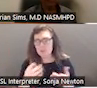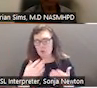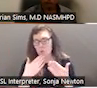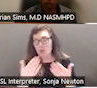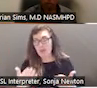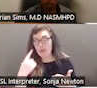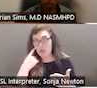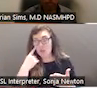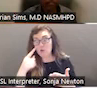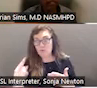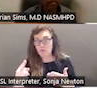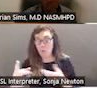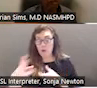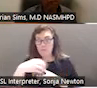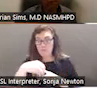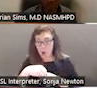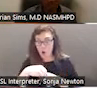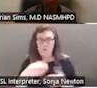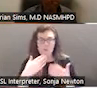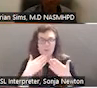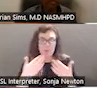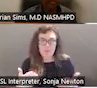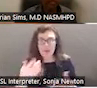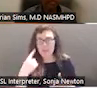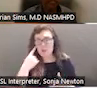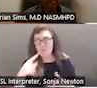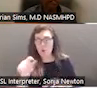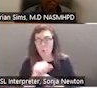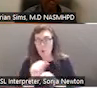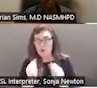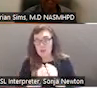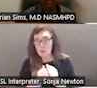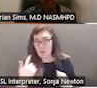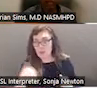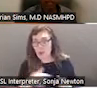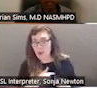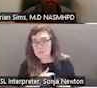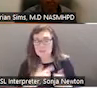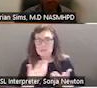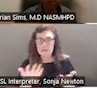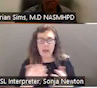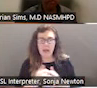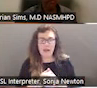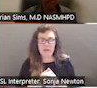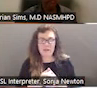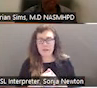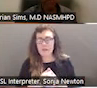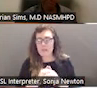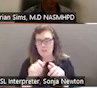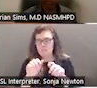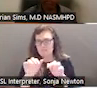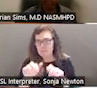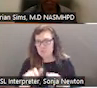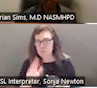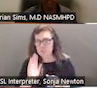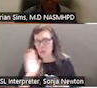your involvement, folks. I thank you for working with us, and understand that those chats will be forwarded to the respective